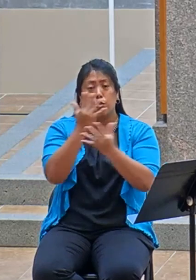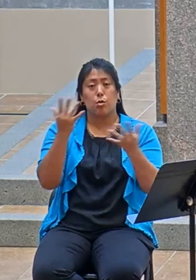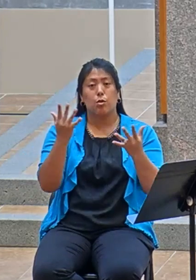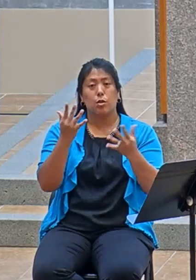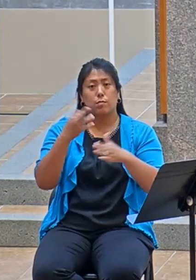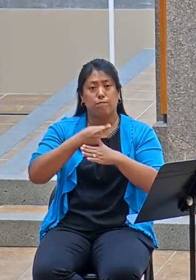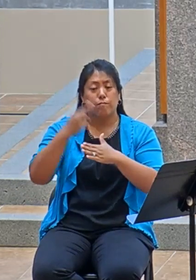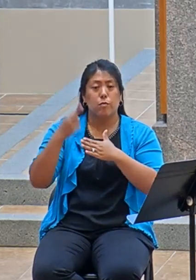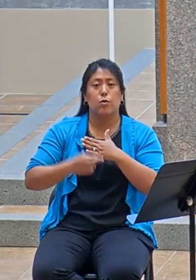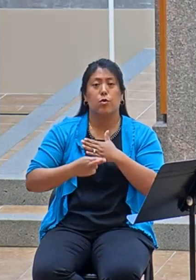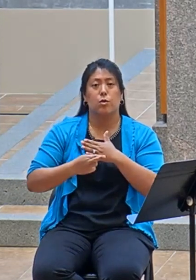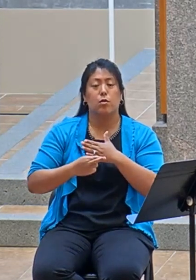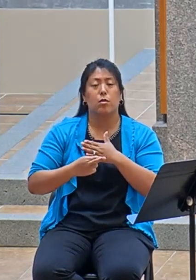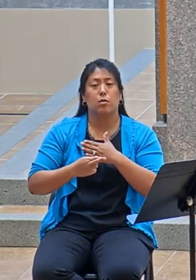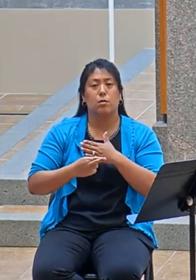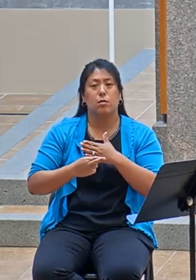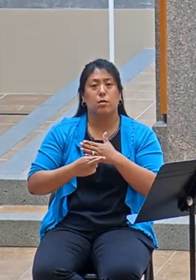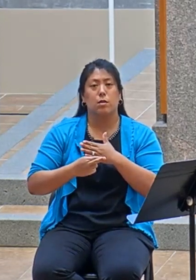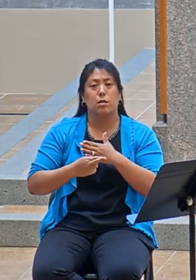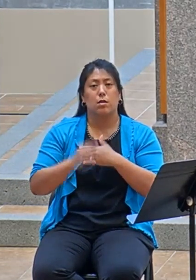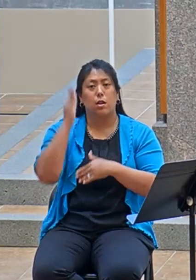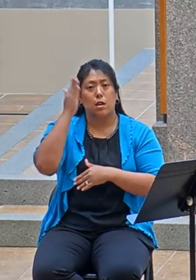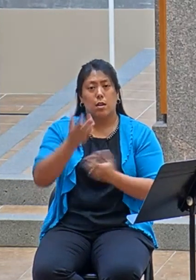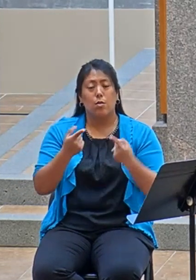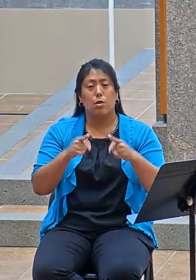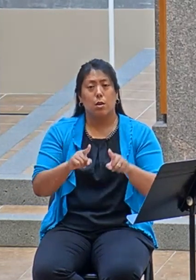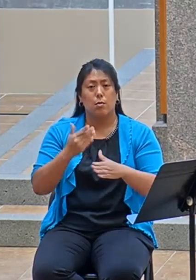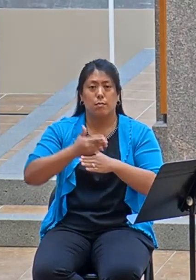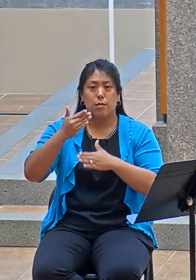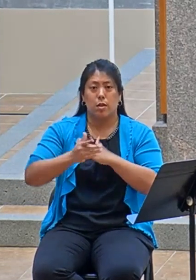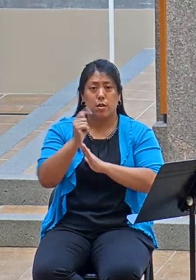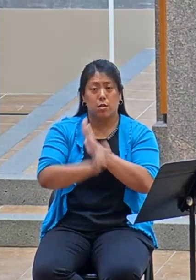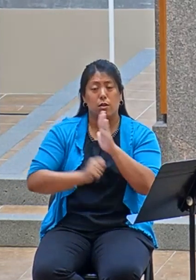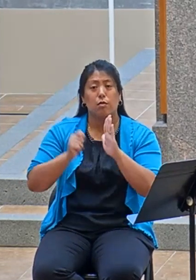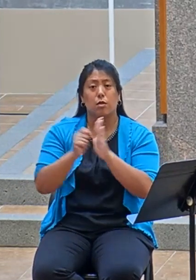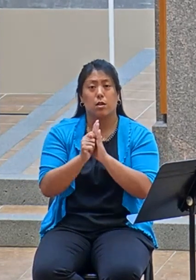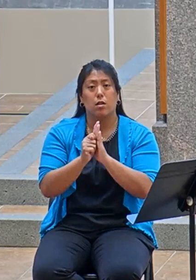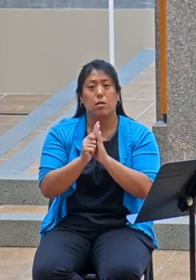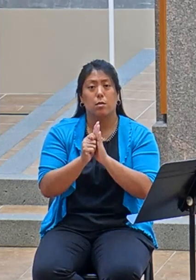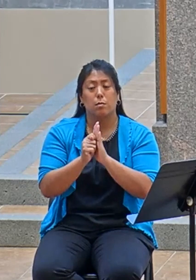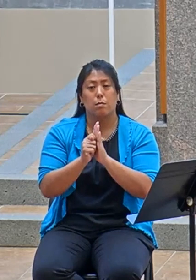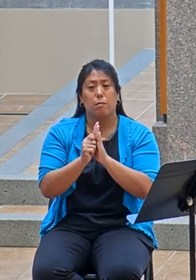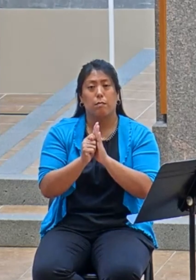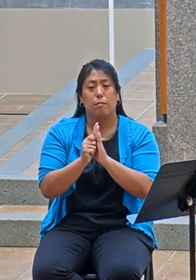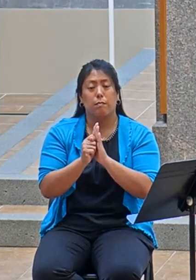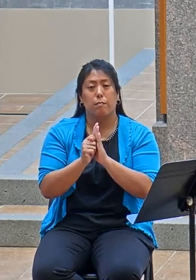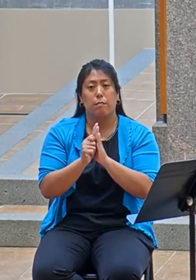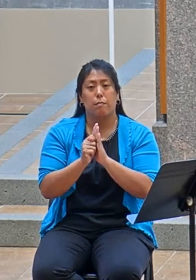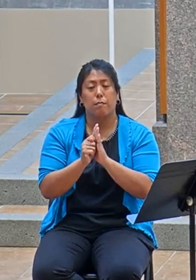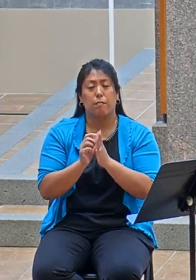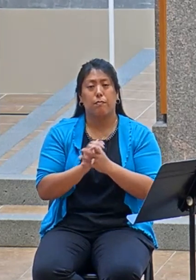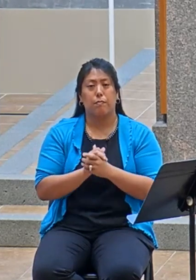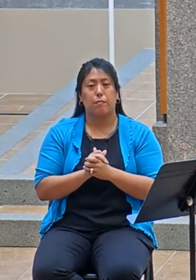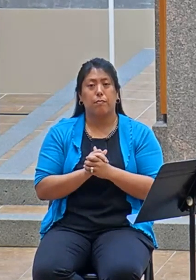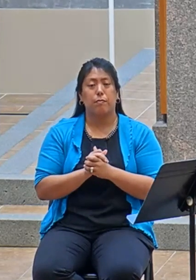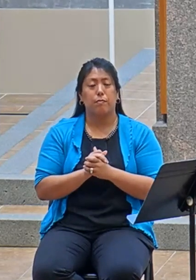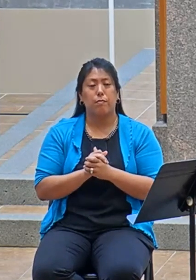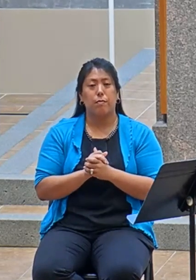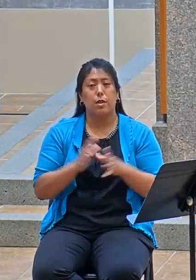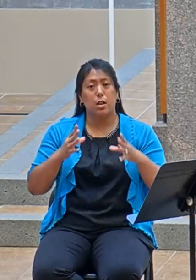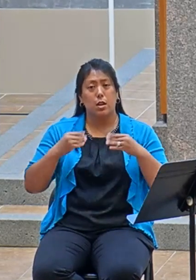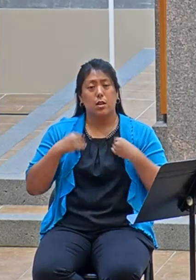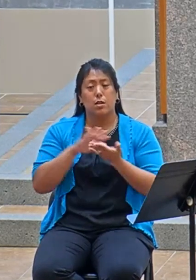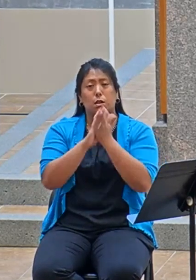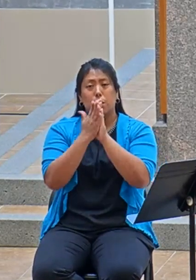outcome which occurs at the end of the age. Find great comfort and peace in that.